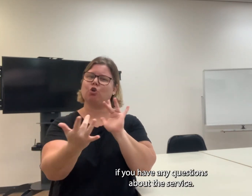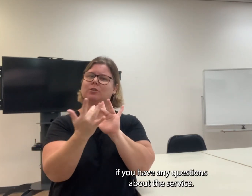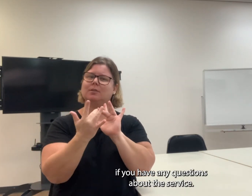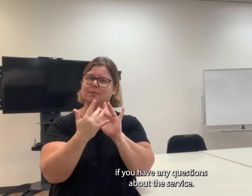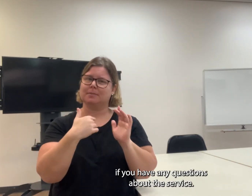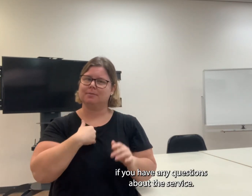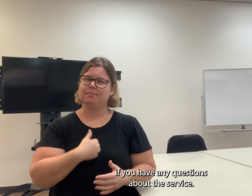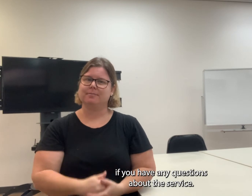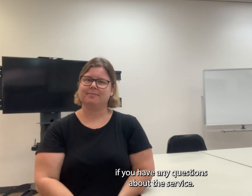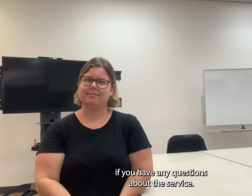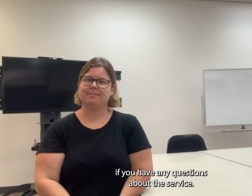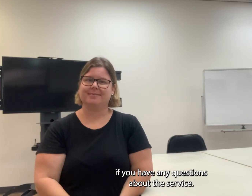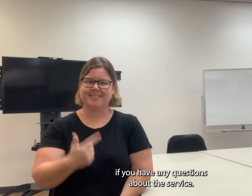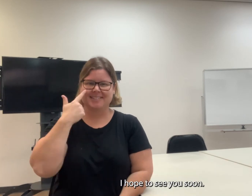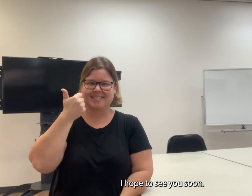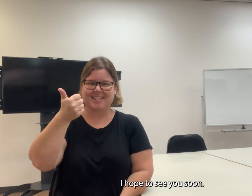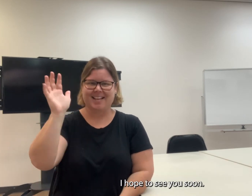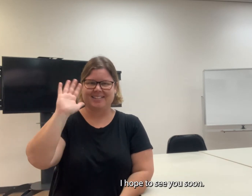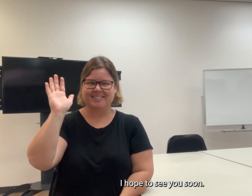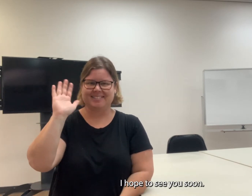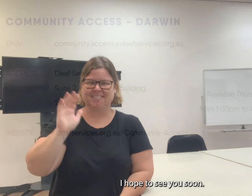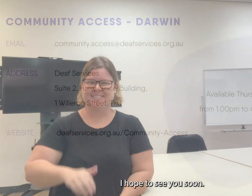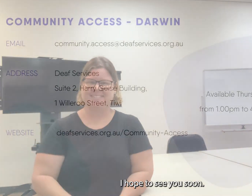have any questions about this service. Hope to see you soon!